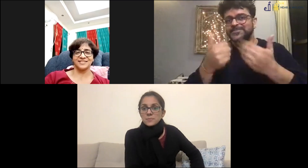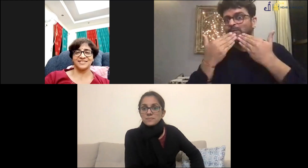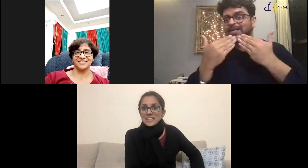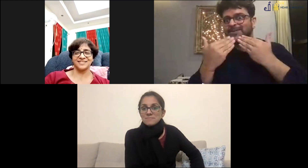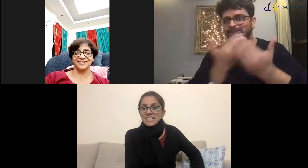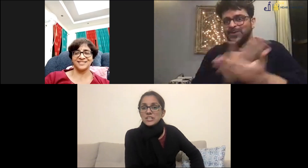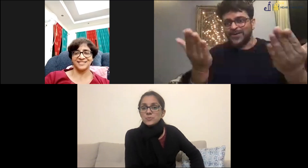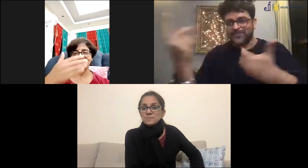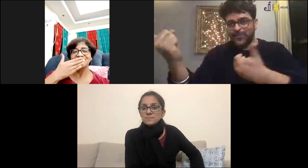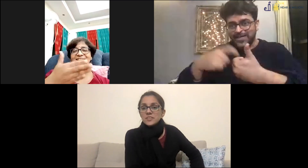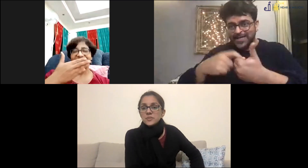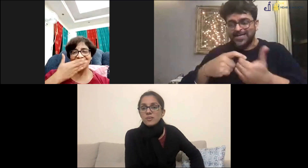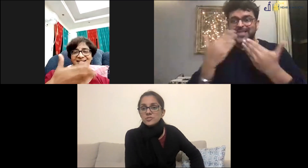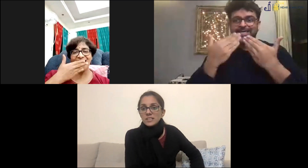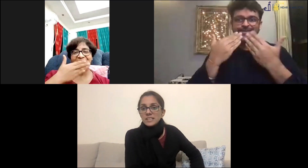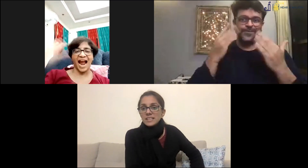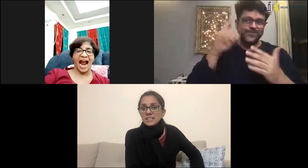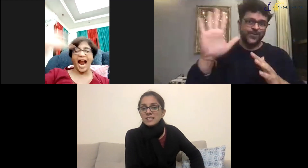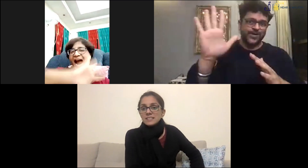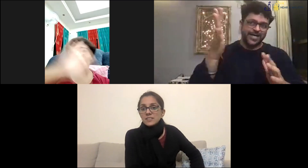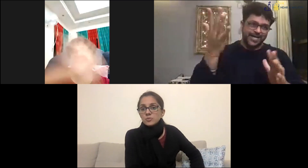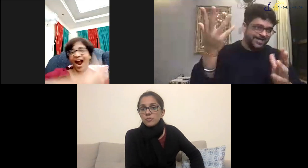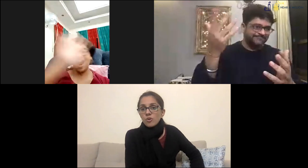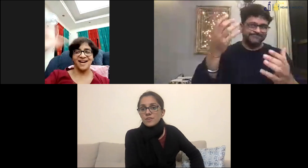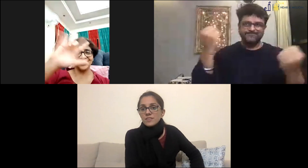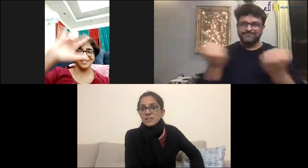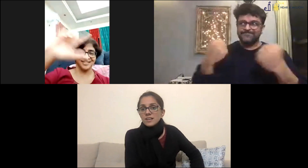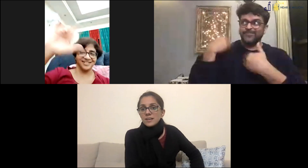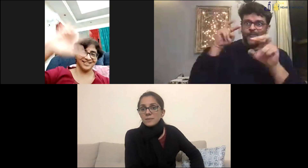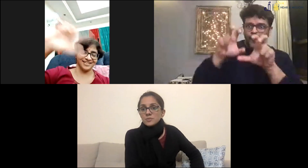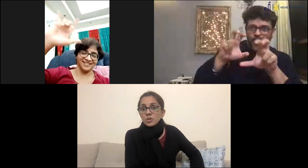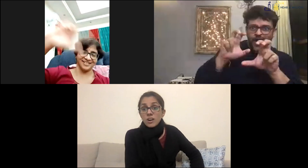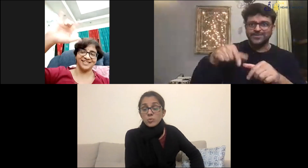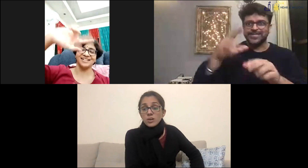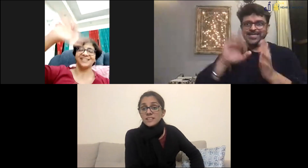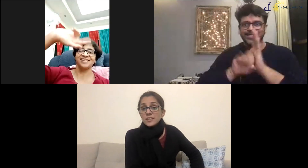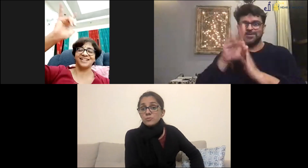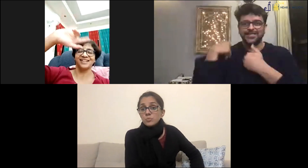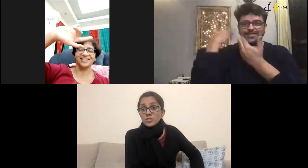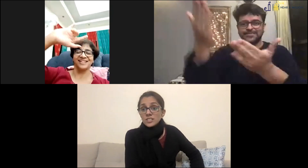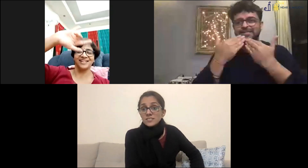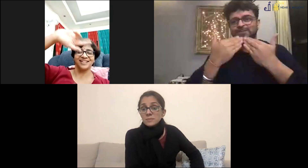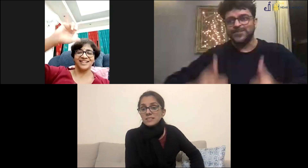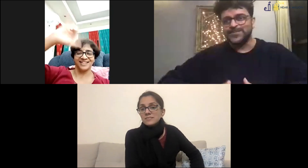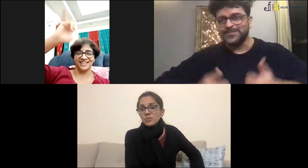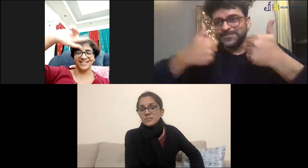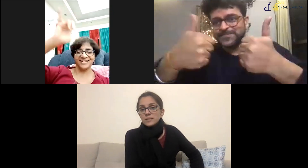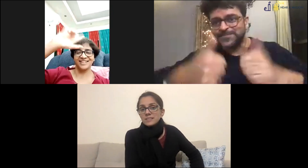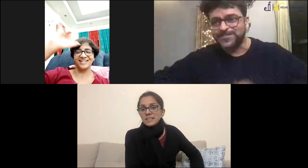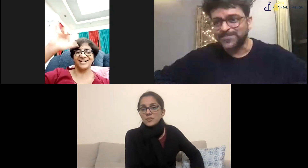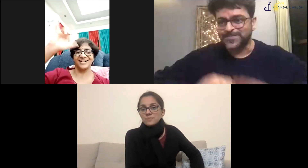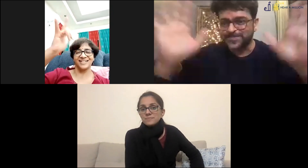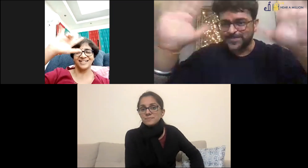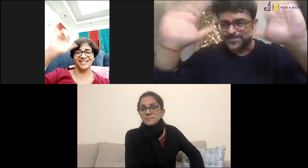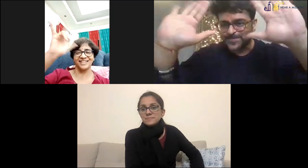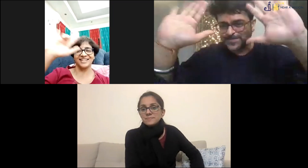now. Great. Thank you. Thank you all for joining in. Thank you for your hard work. Thank you for watching You're a Million all this while.